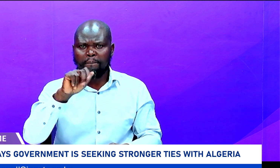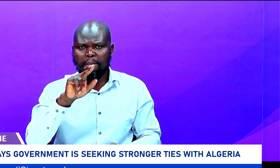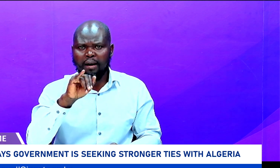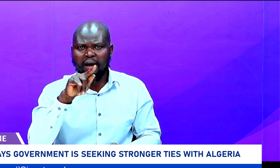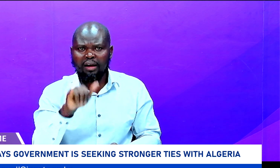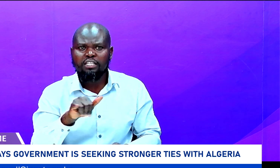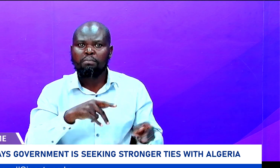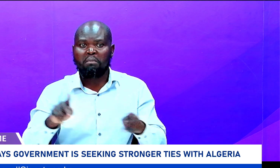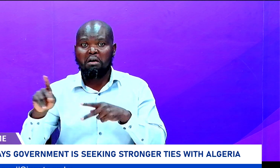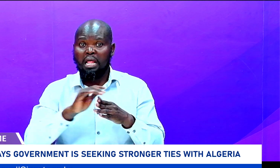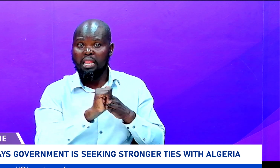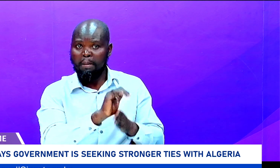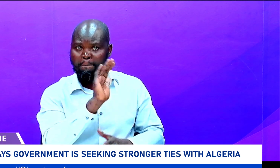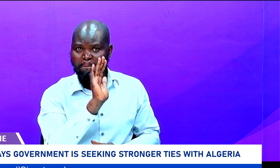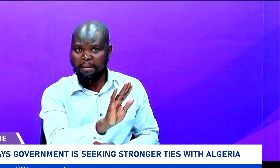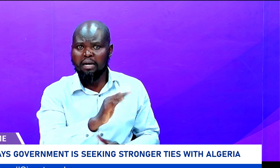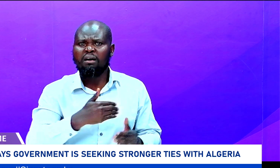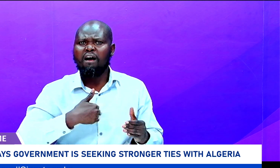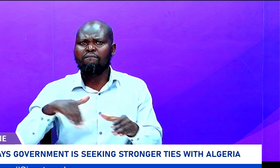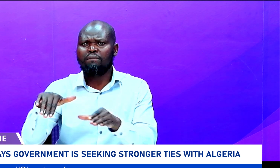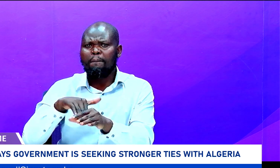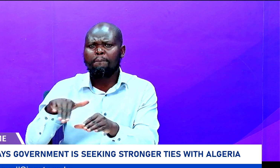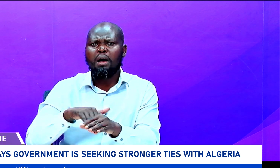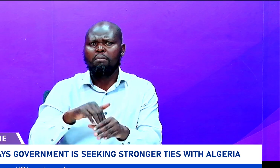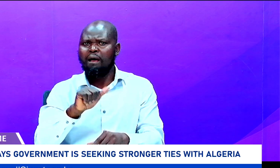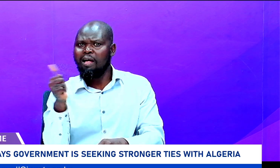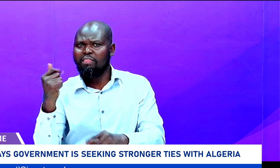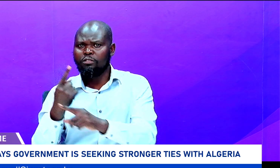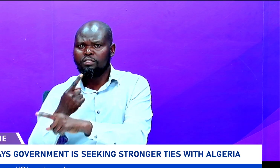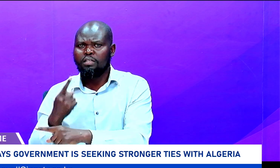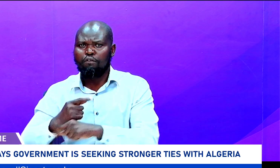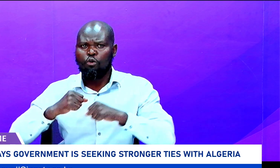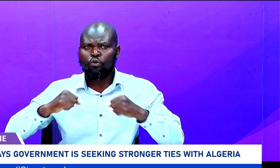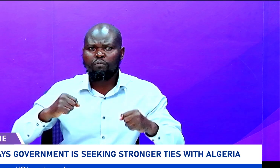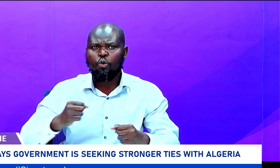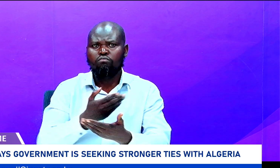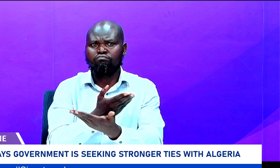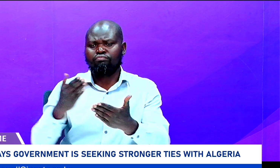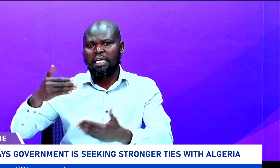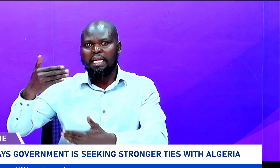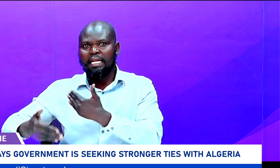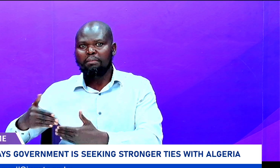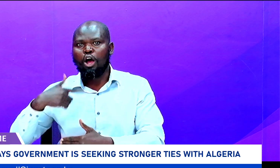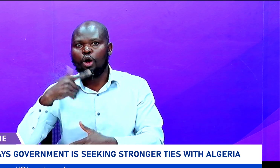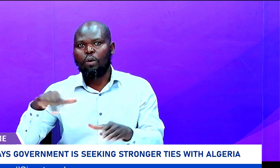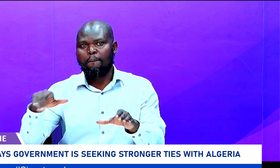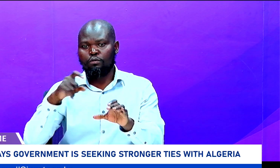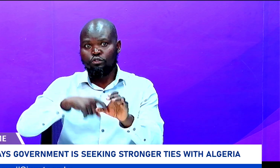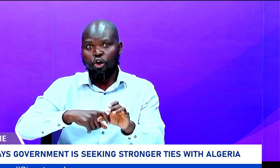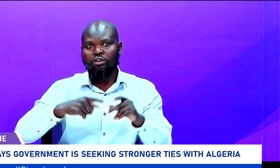overnight exchange in party's county leadership. Tension flared as members accused senior party officials